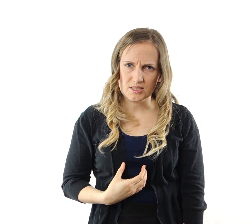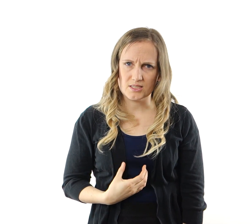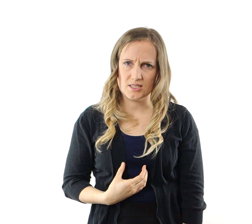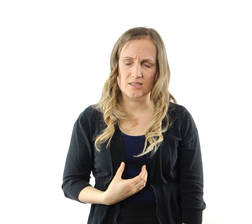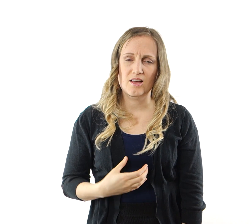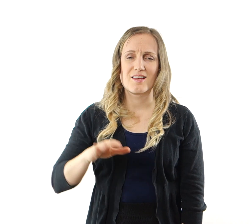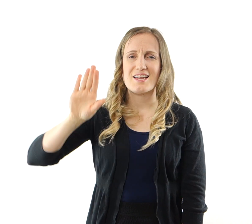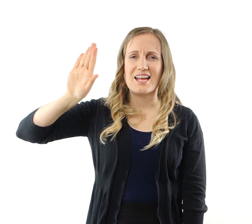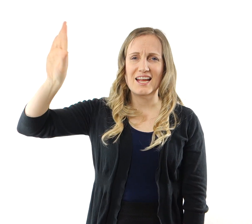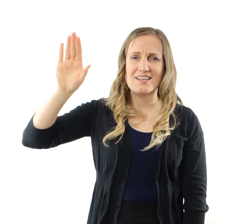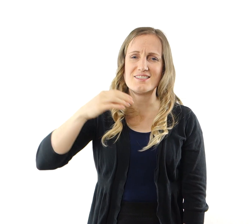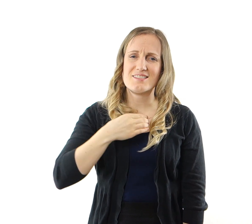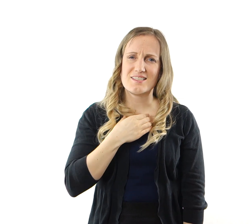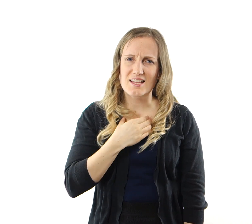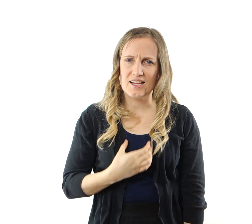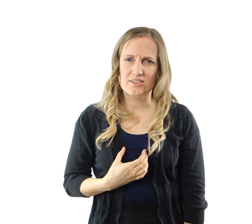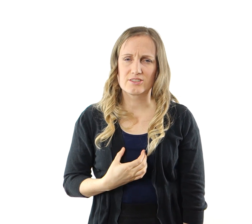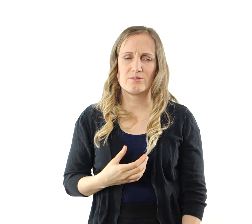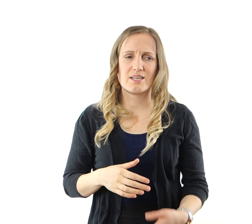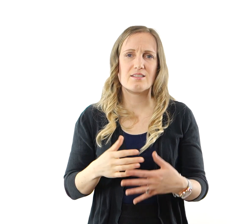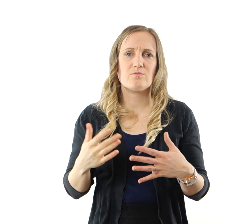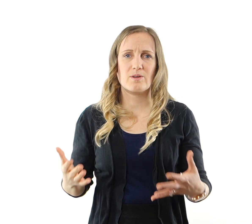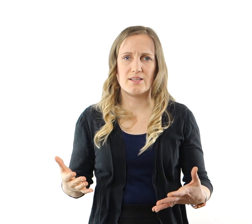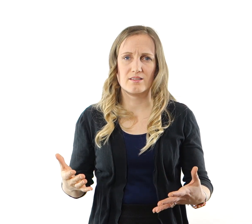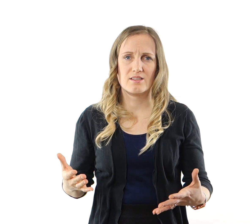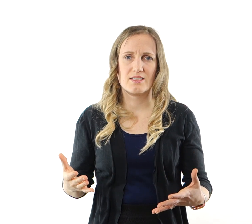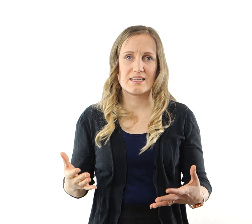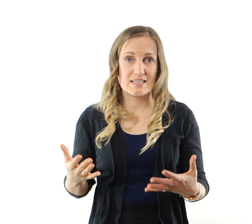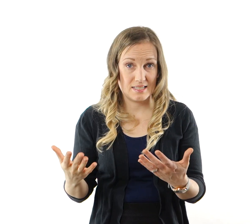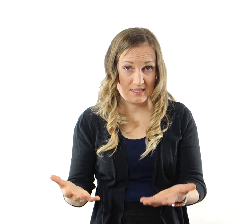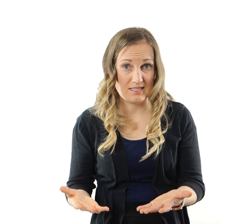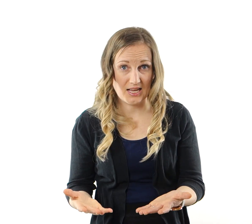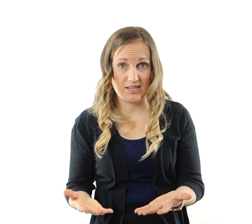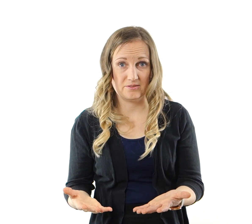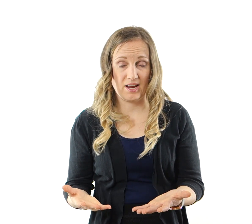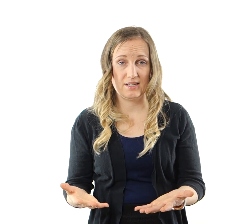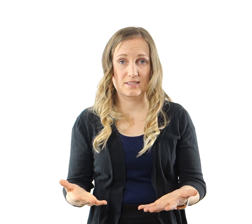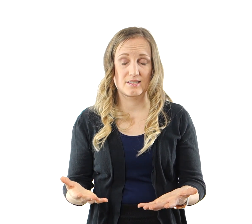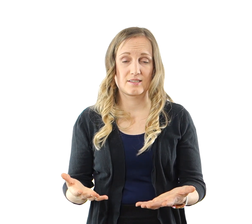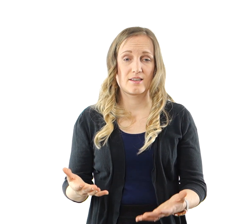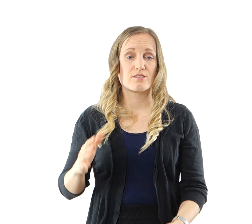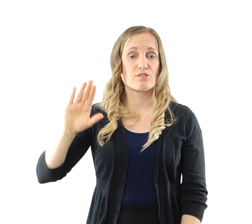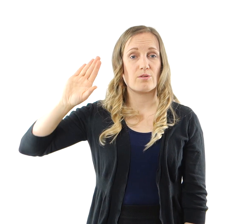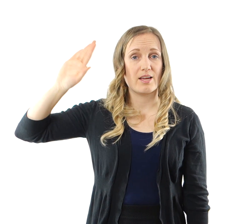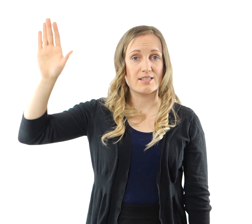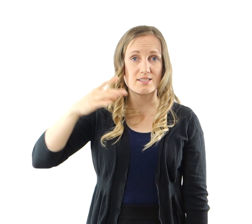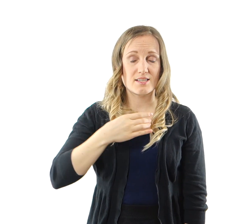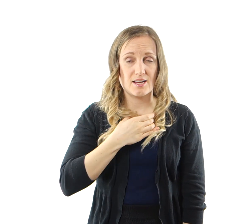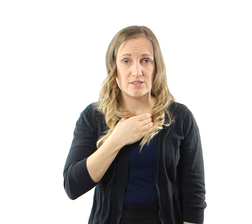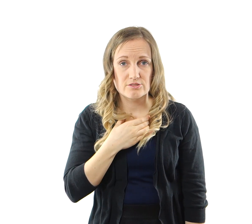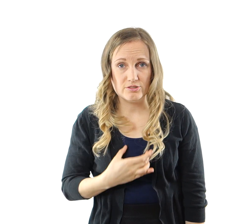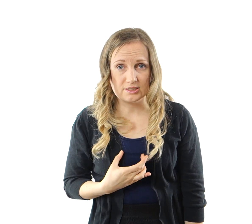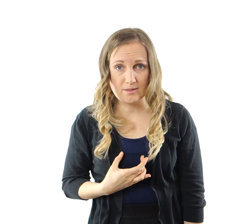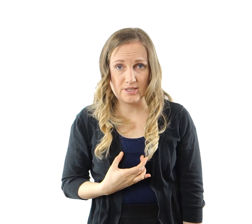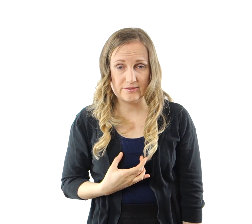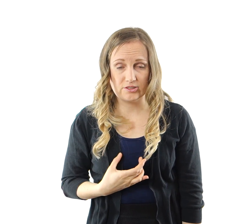it's his desire. So his will is his desire, right? So his desire, do the subject